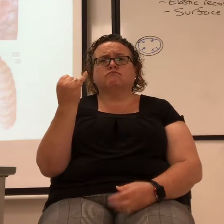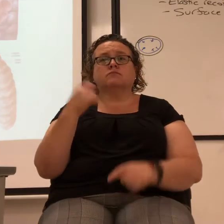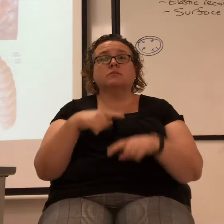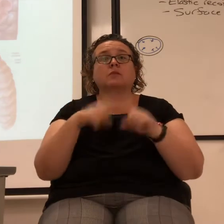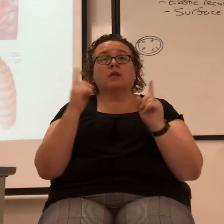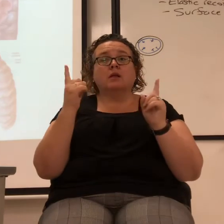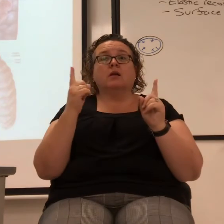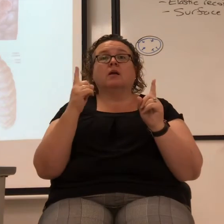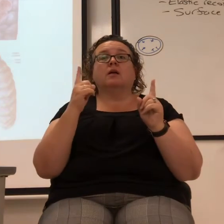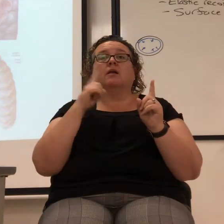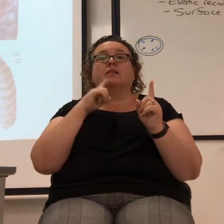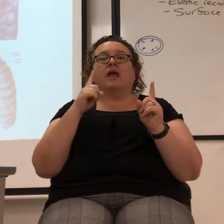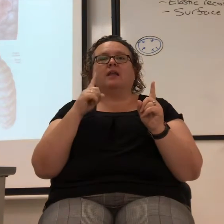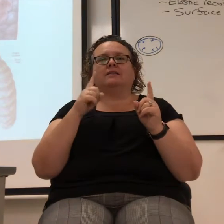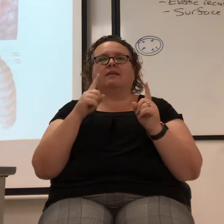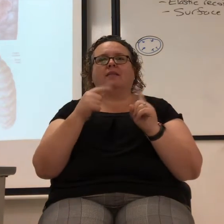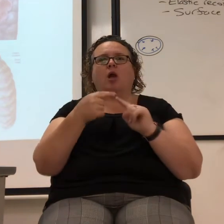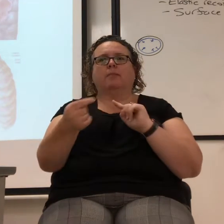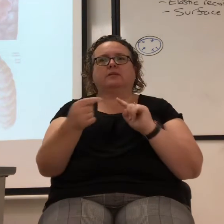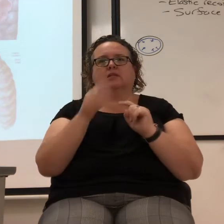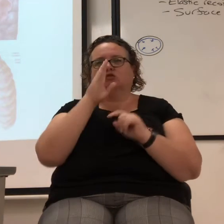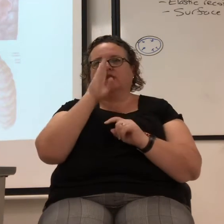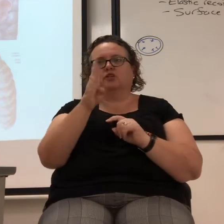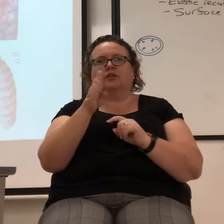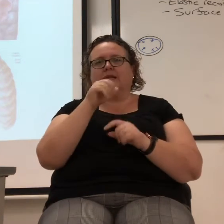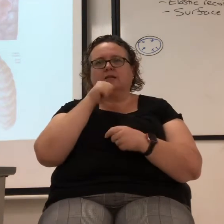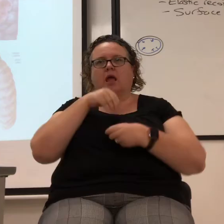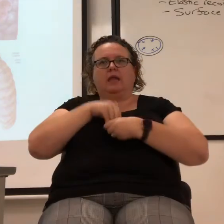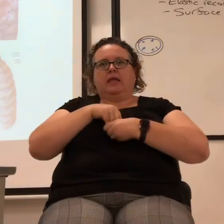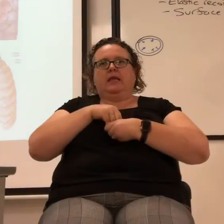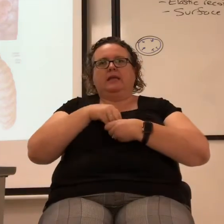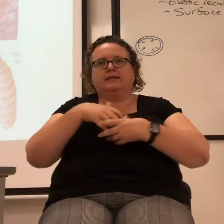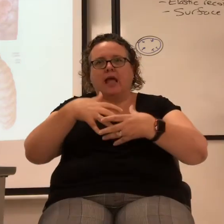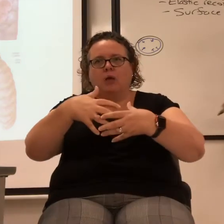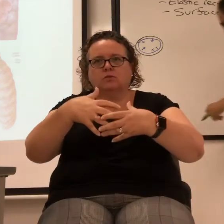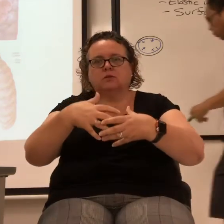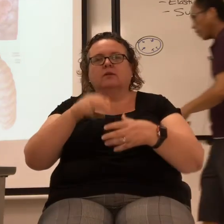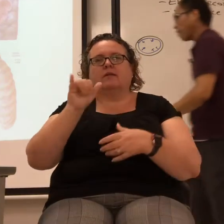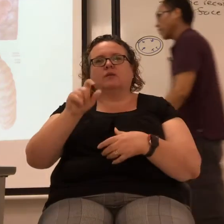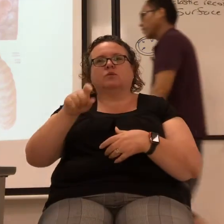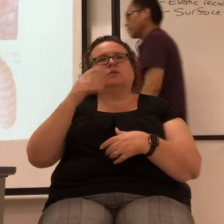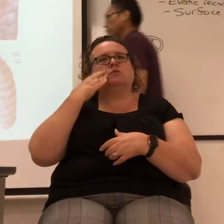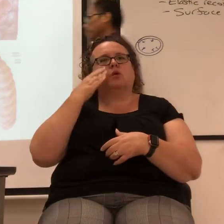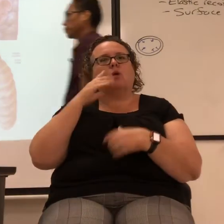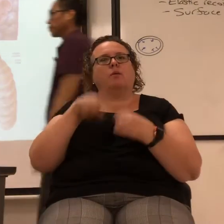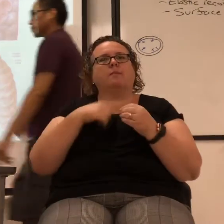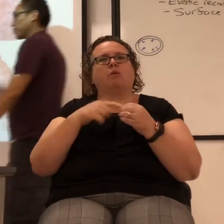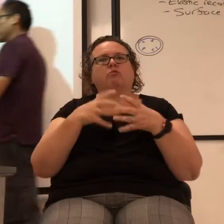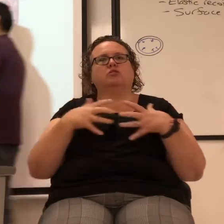except that the force is in the opposite direction. It's not in, it's out. Now that's what you gotta know about the chest wall.